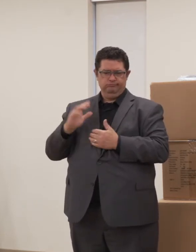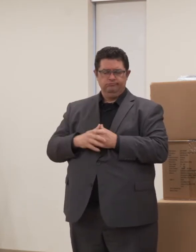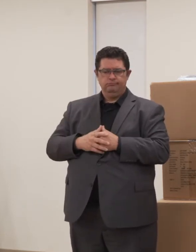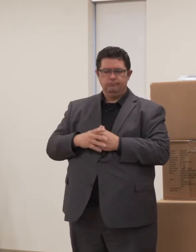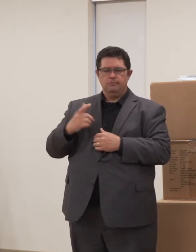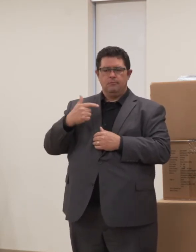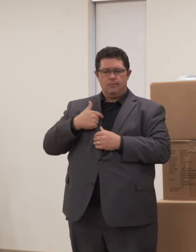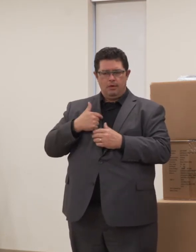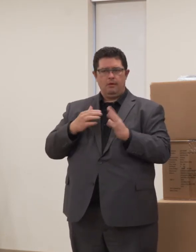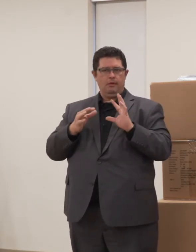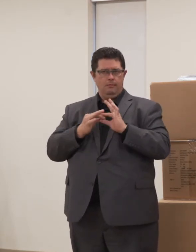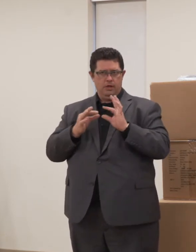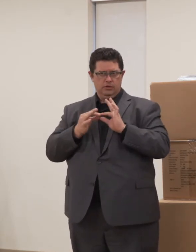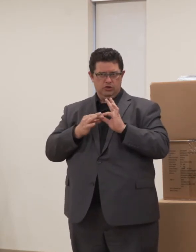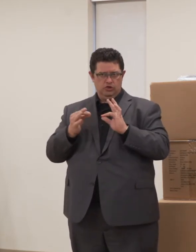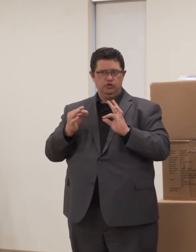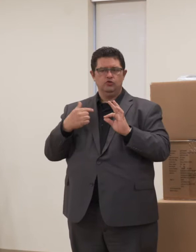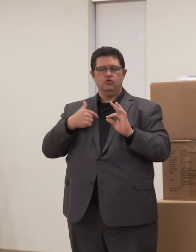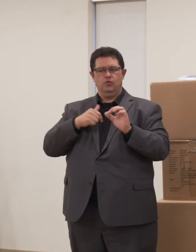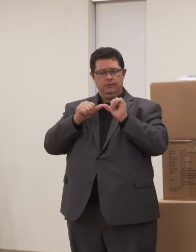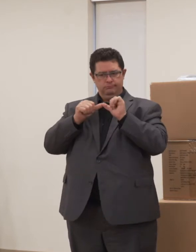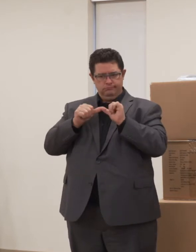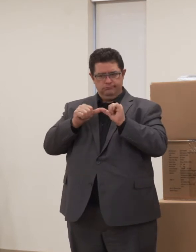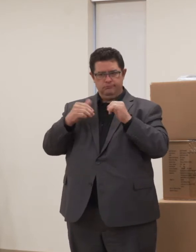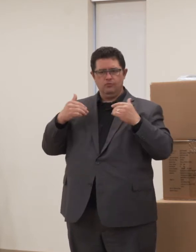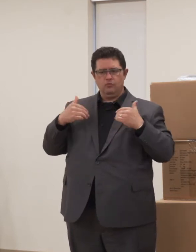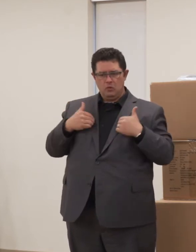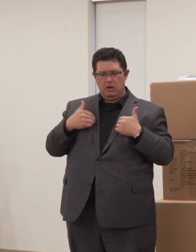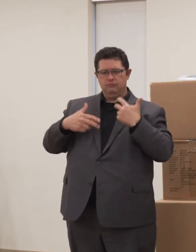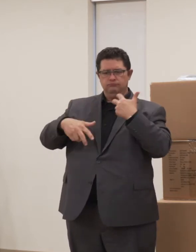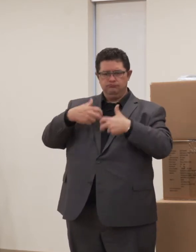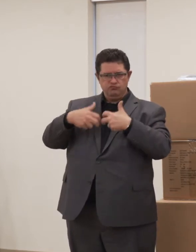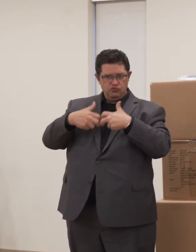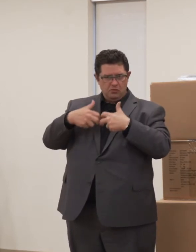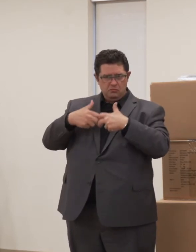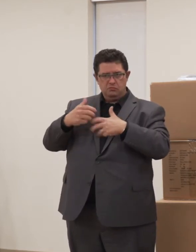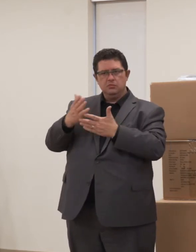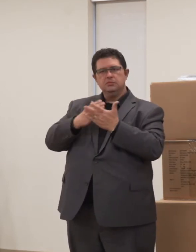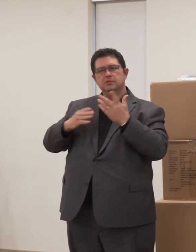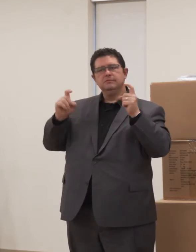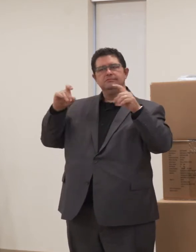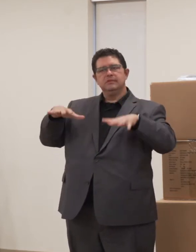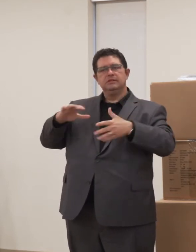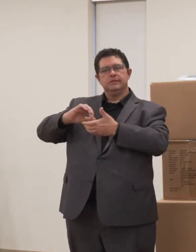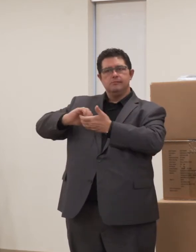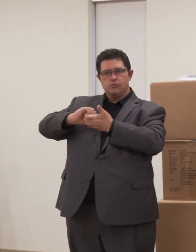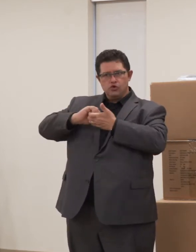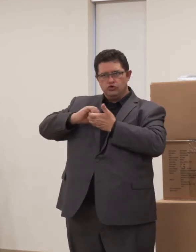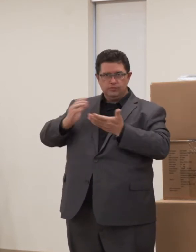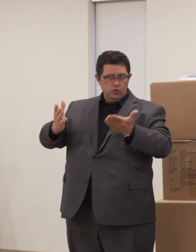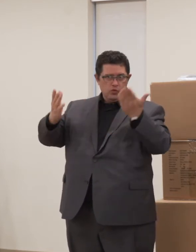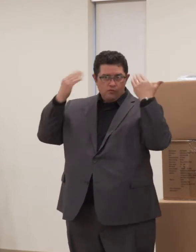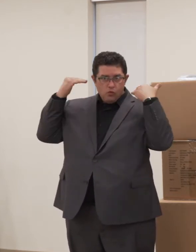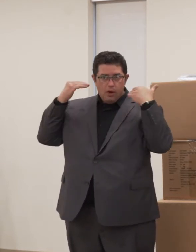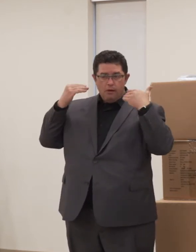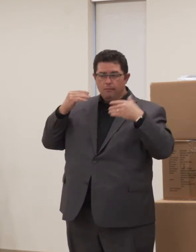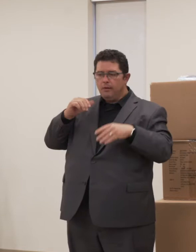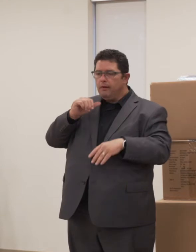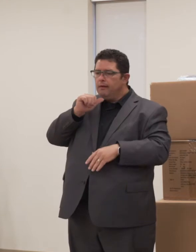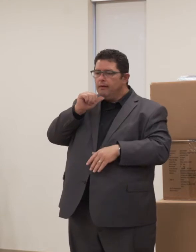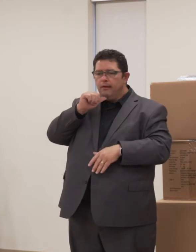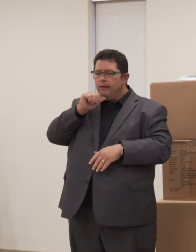continue to have issues with some of our testing partners who have been overwhelmed and have been unable to comply with our